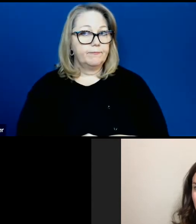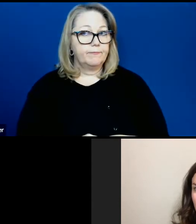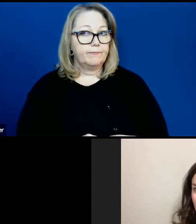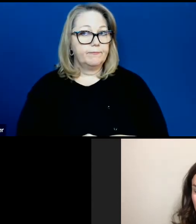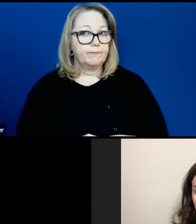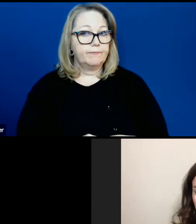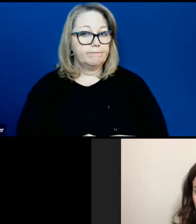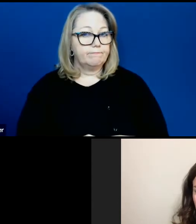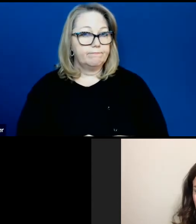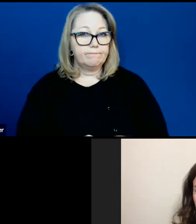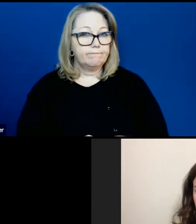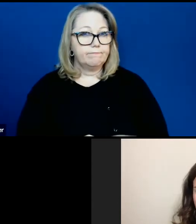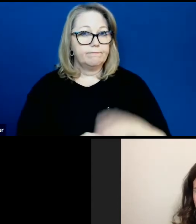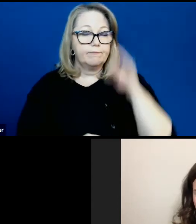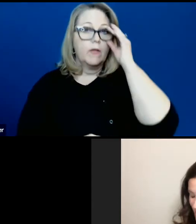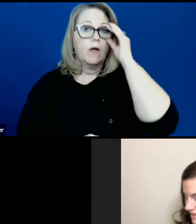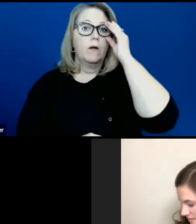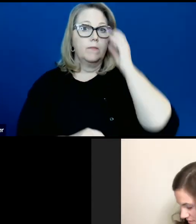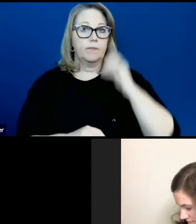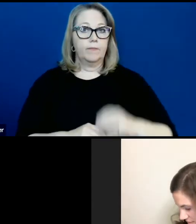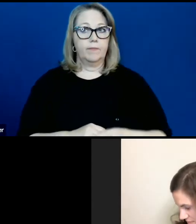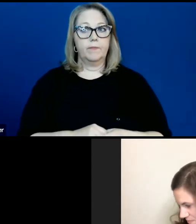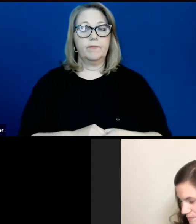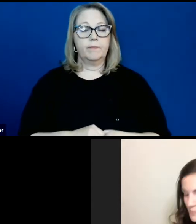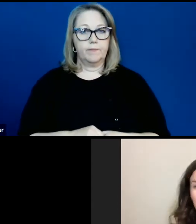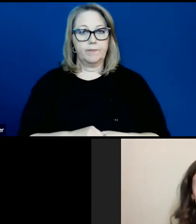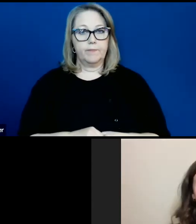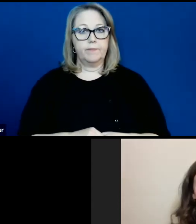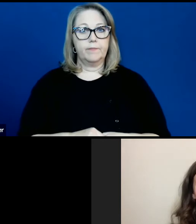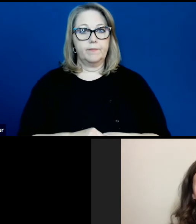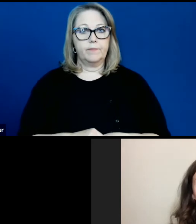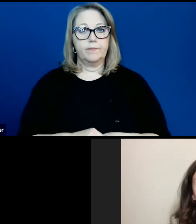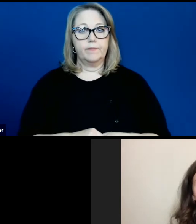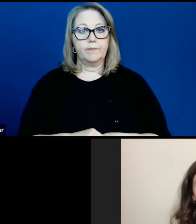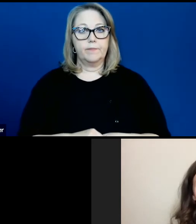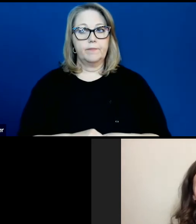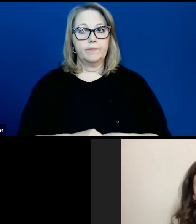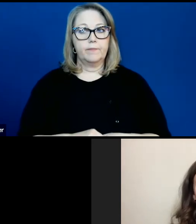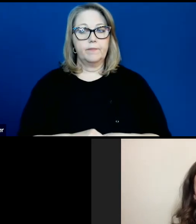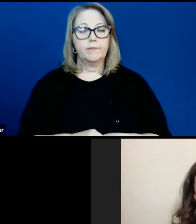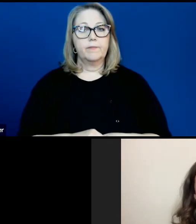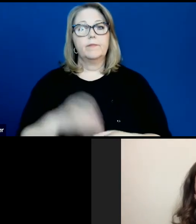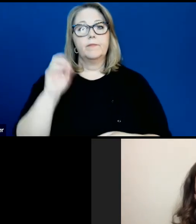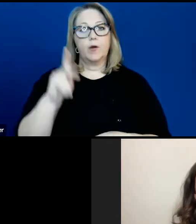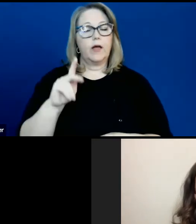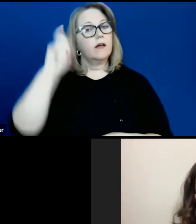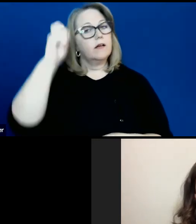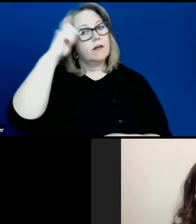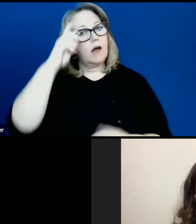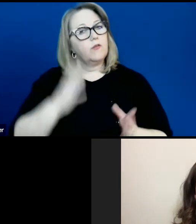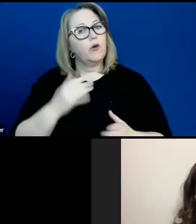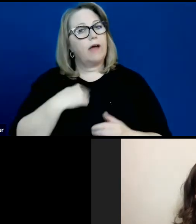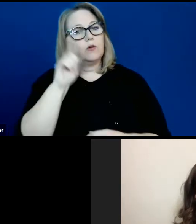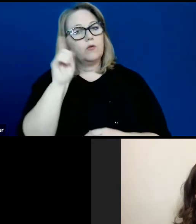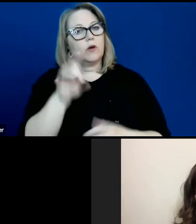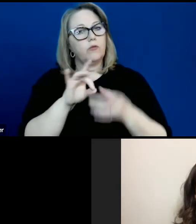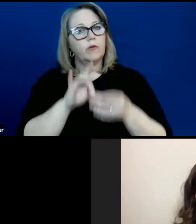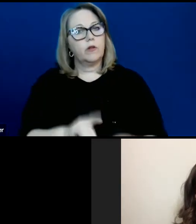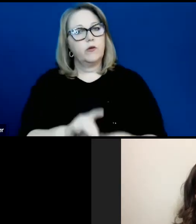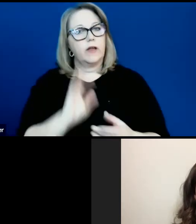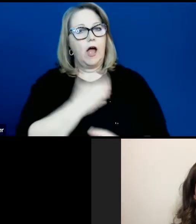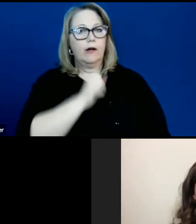Hello? Okay, we've got you now, Lauren. Go ahead. Okay, Governor, I have a question regarding our seniors. You